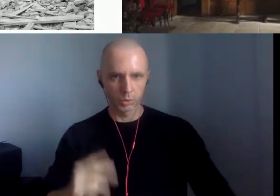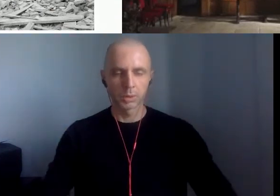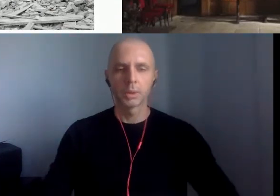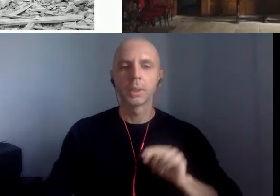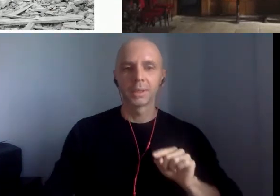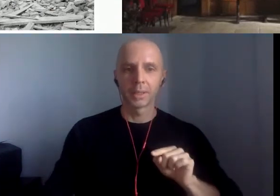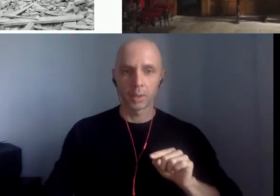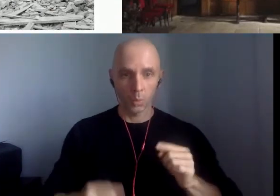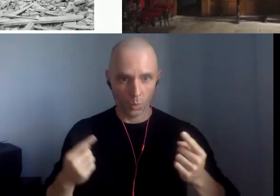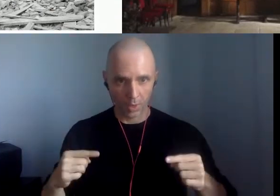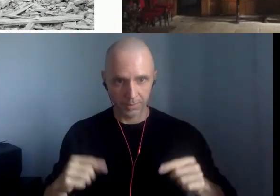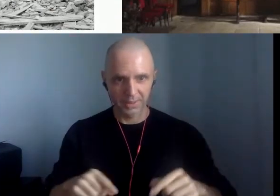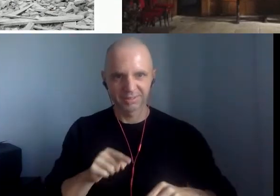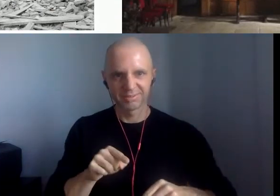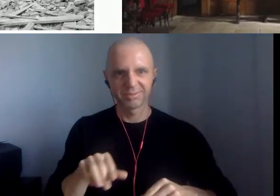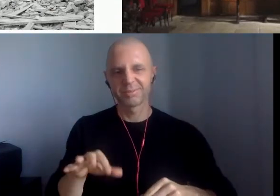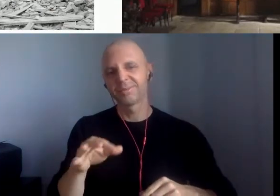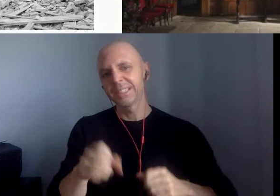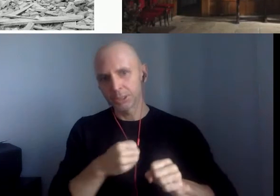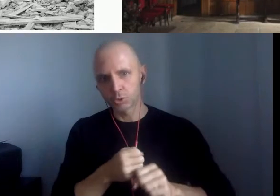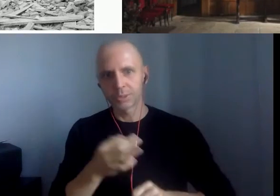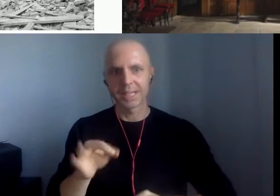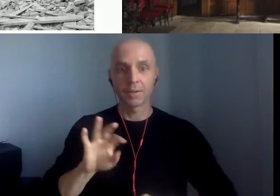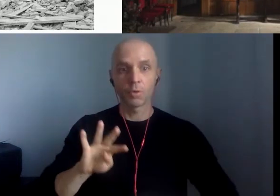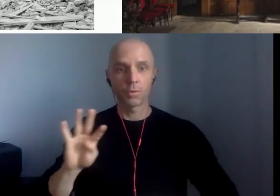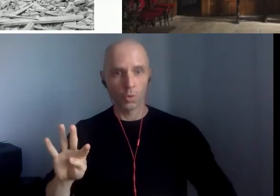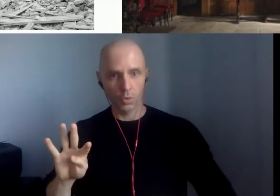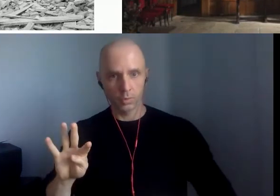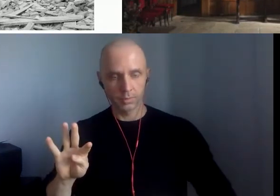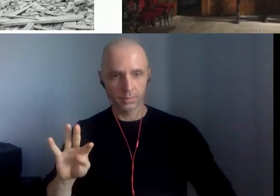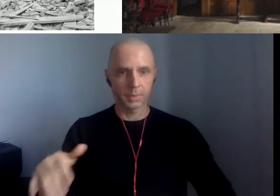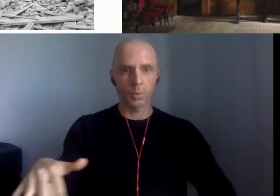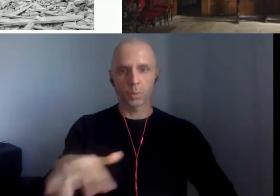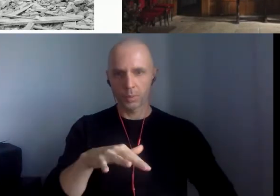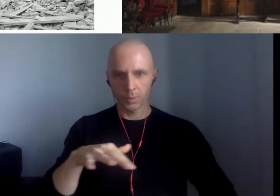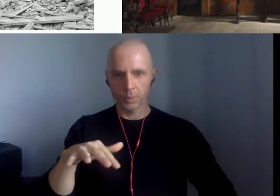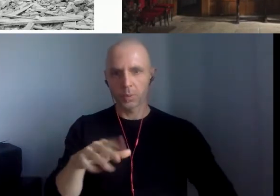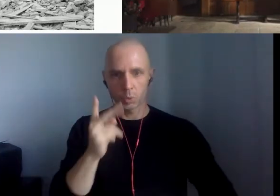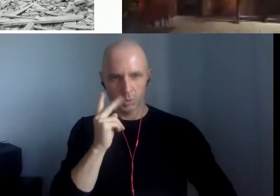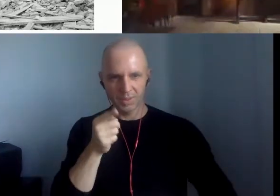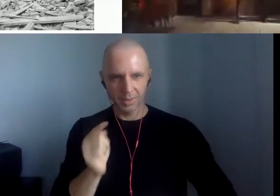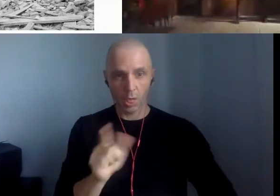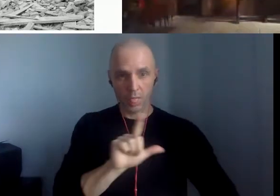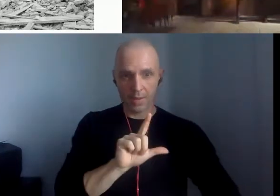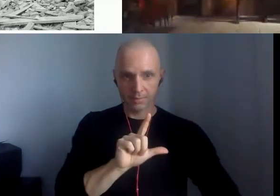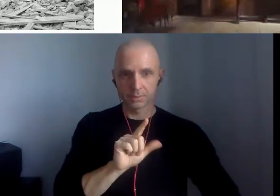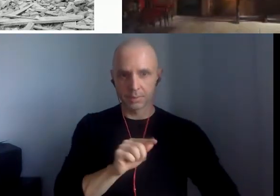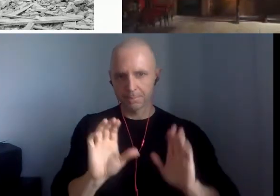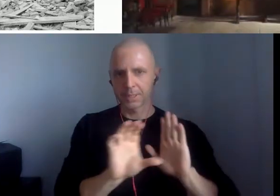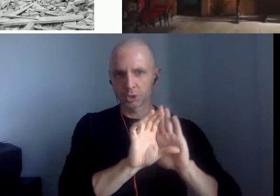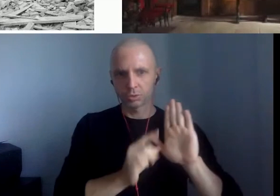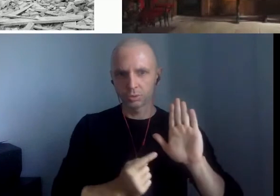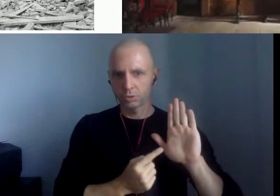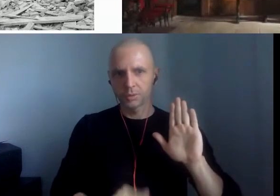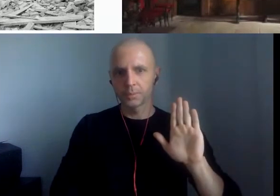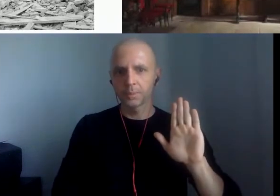place in the castle grounds in 1944. So on the left, you can see what was known